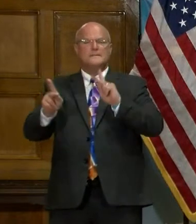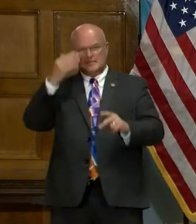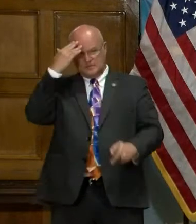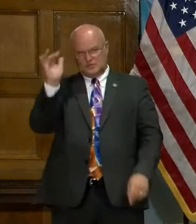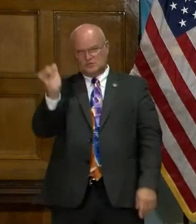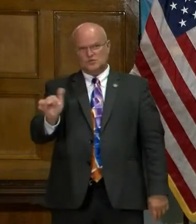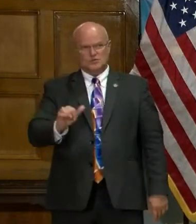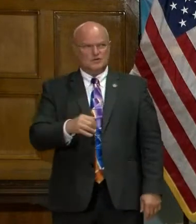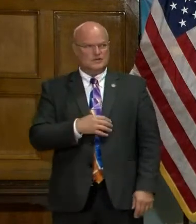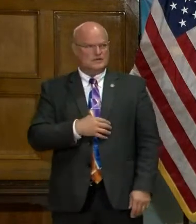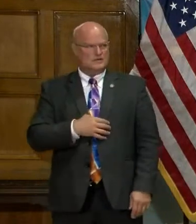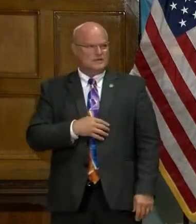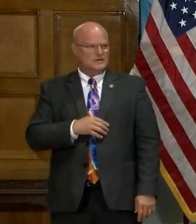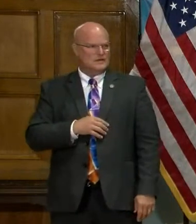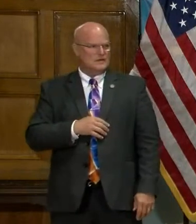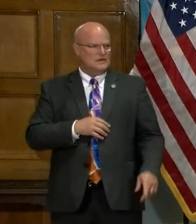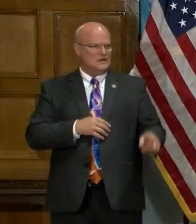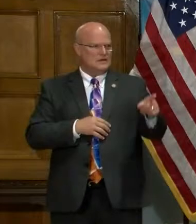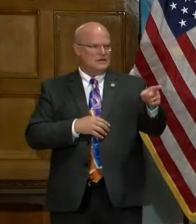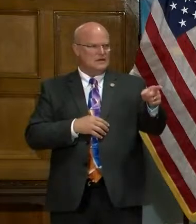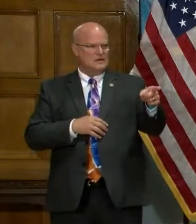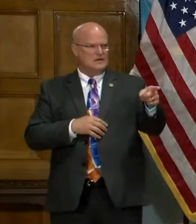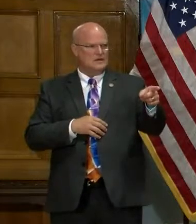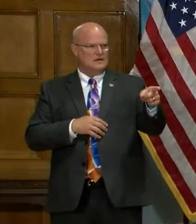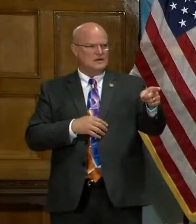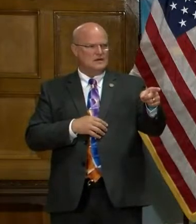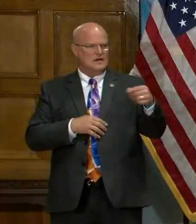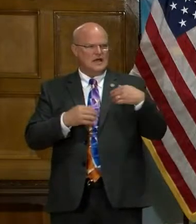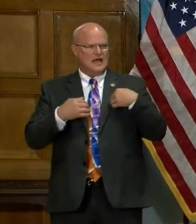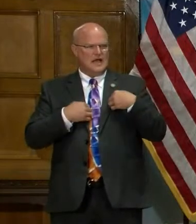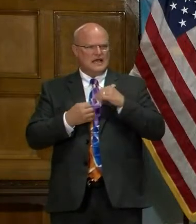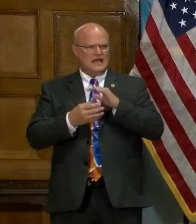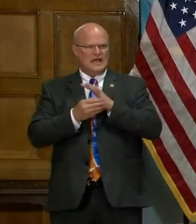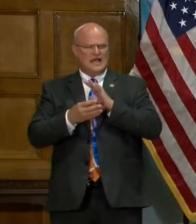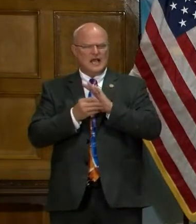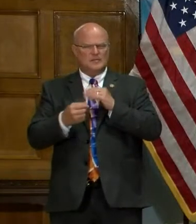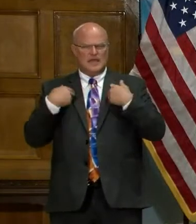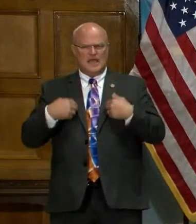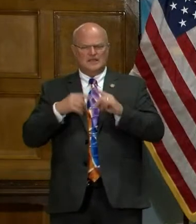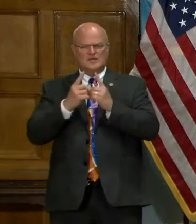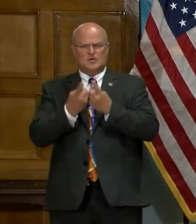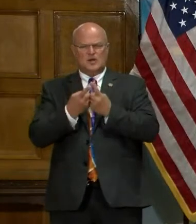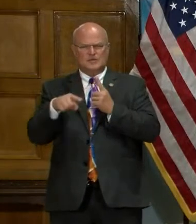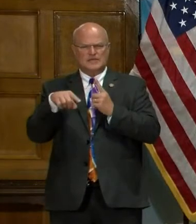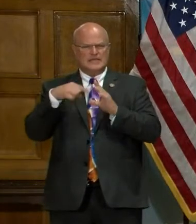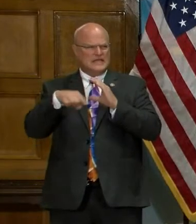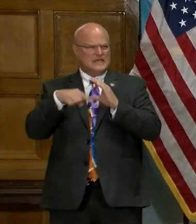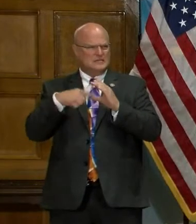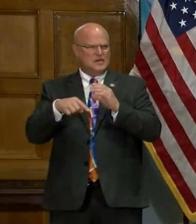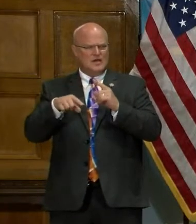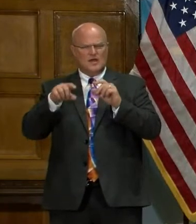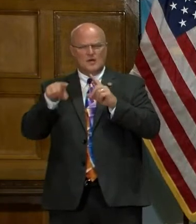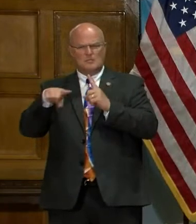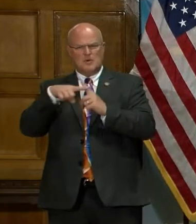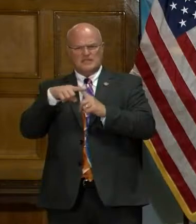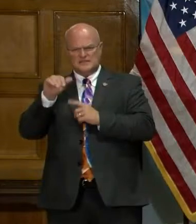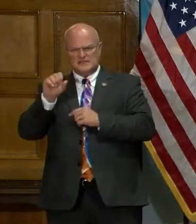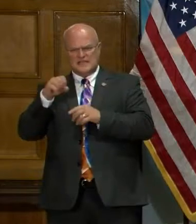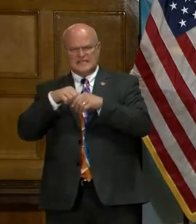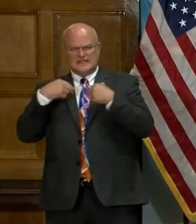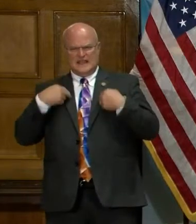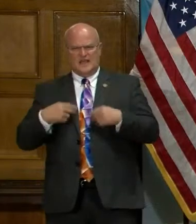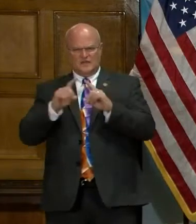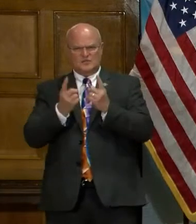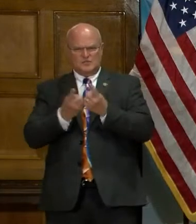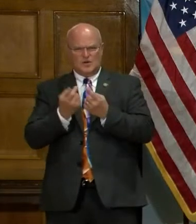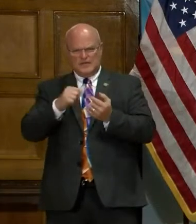does. Got a copy of a health department email that seems to suggest that there's some positive cases at the health department. Can you talk about that,